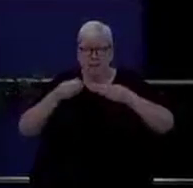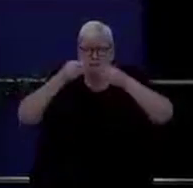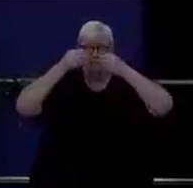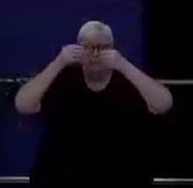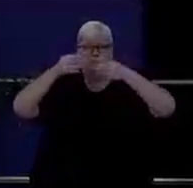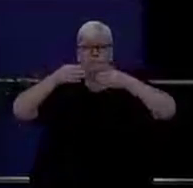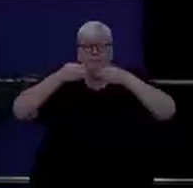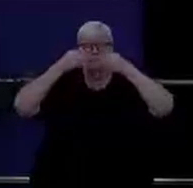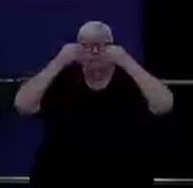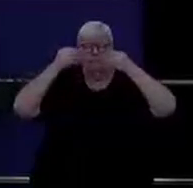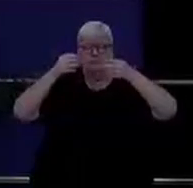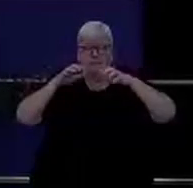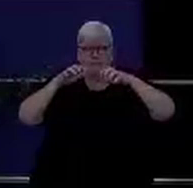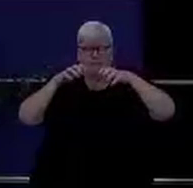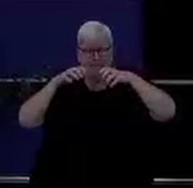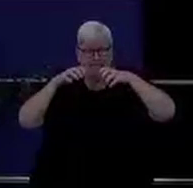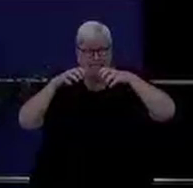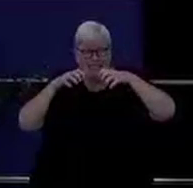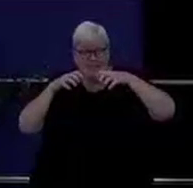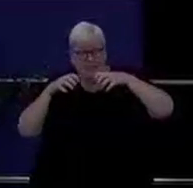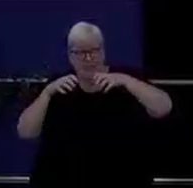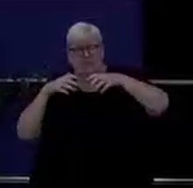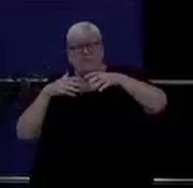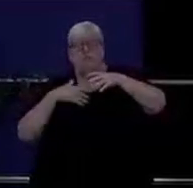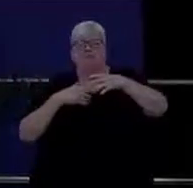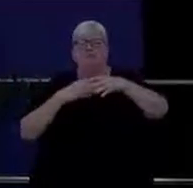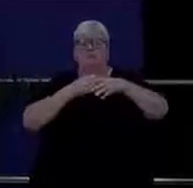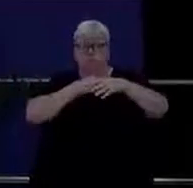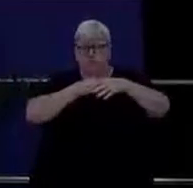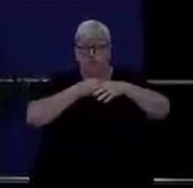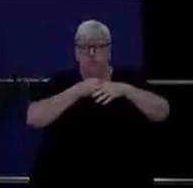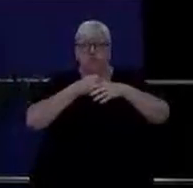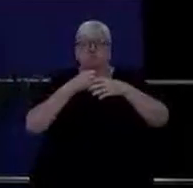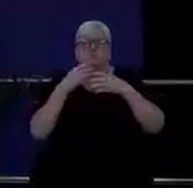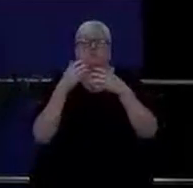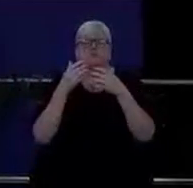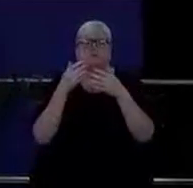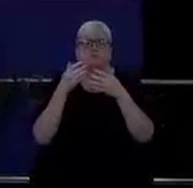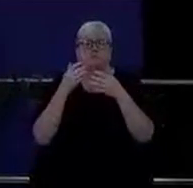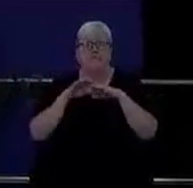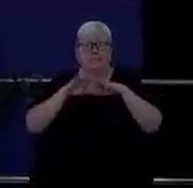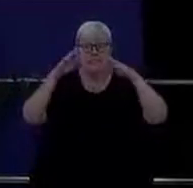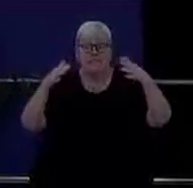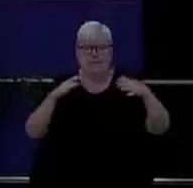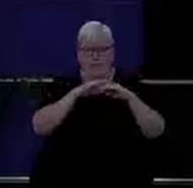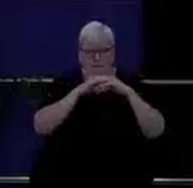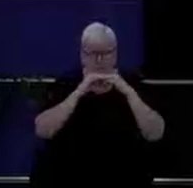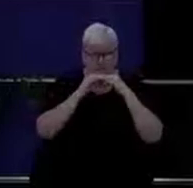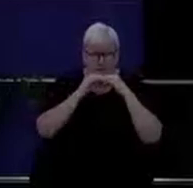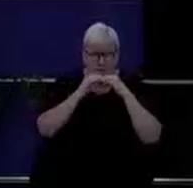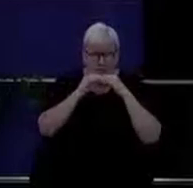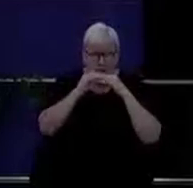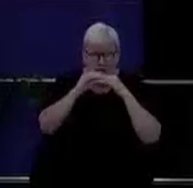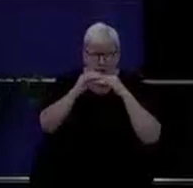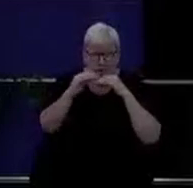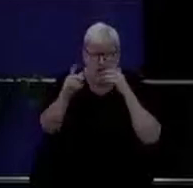freezing the moisture within them, and it parches the back of my throat. The sea before me is flat, as if